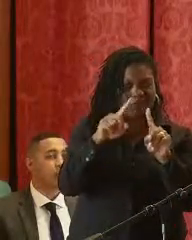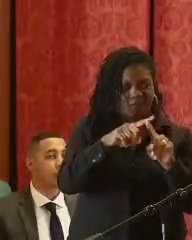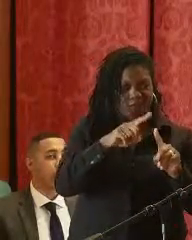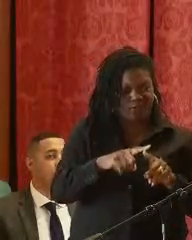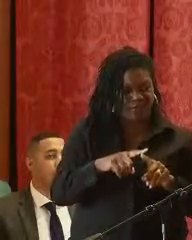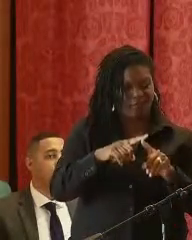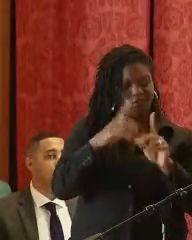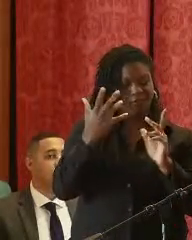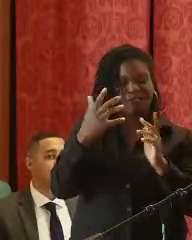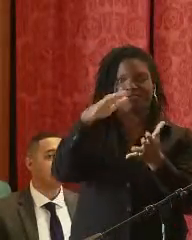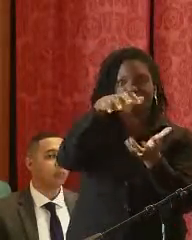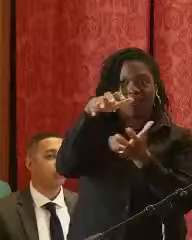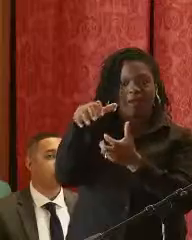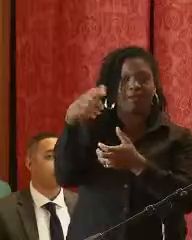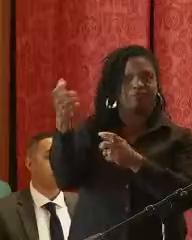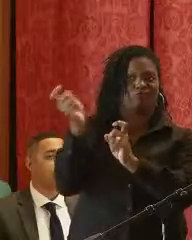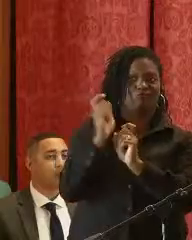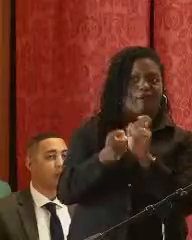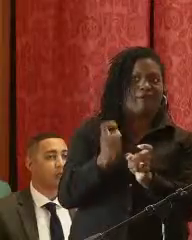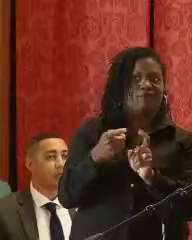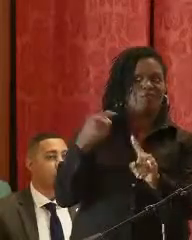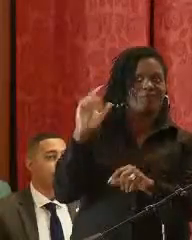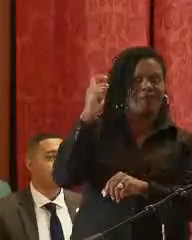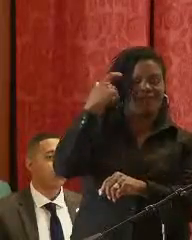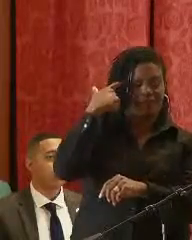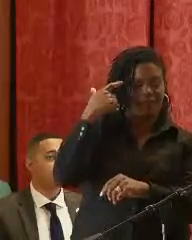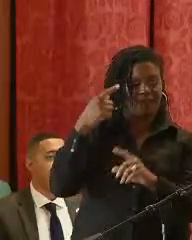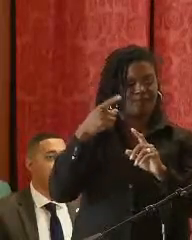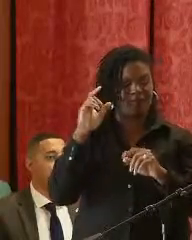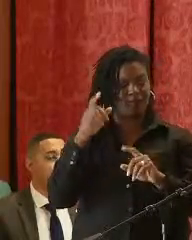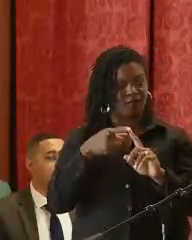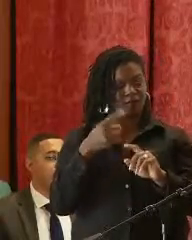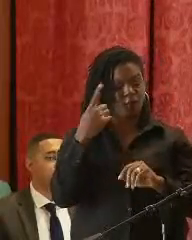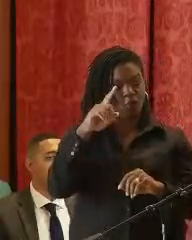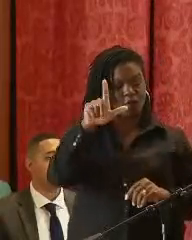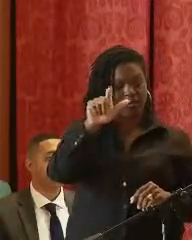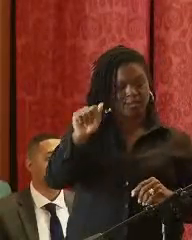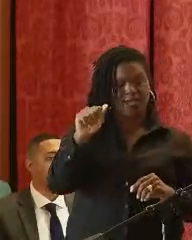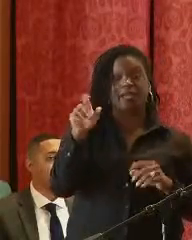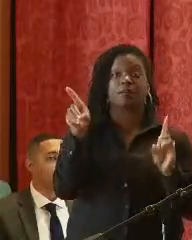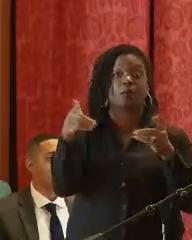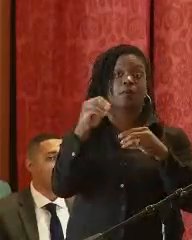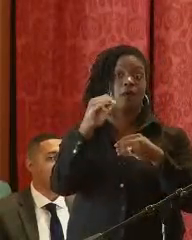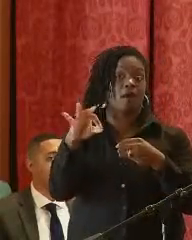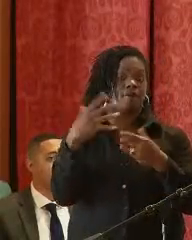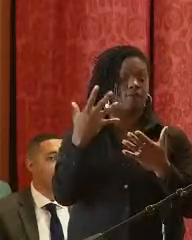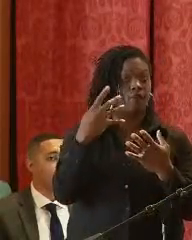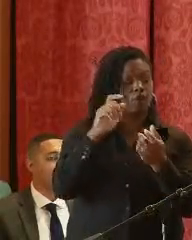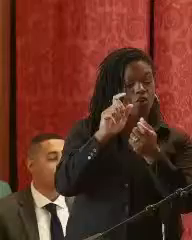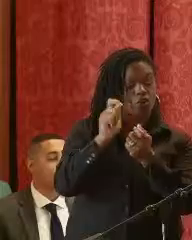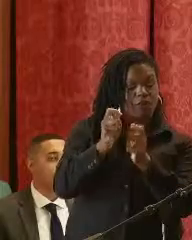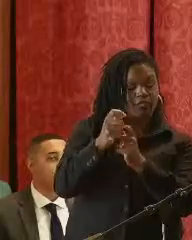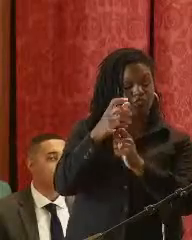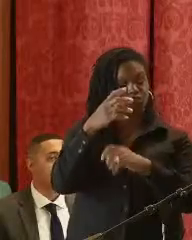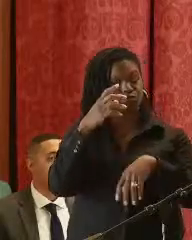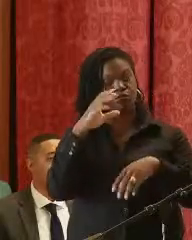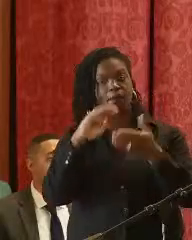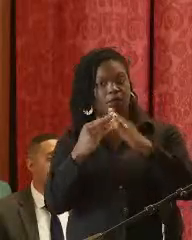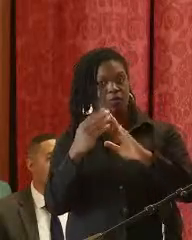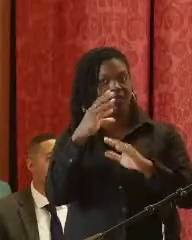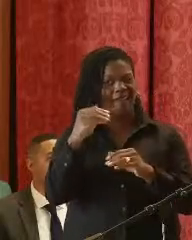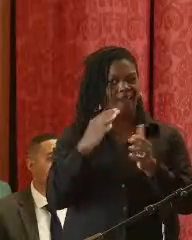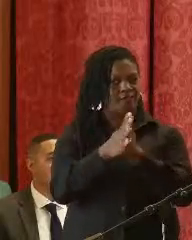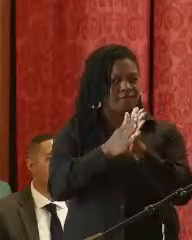with several nonprofit organizations and probation and parole to help high-risk, high-need individuals re-enter our